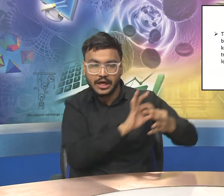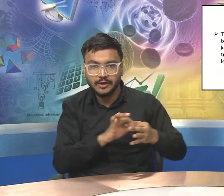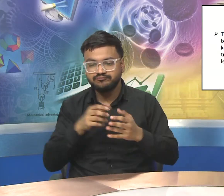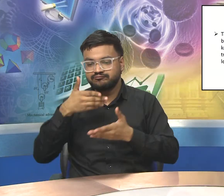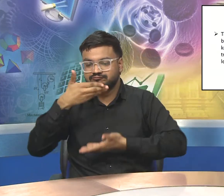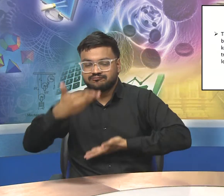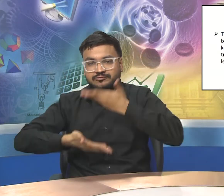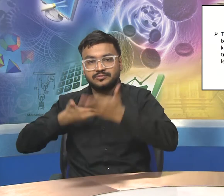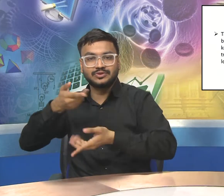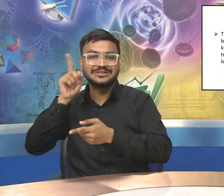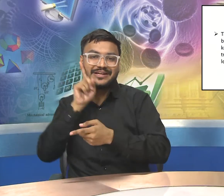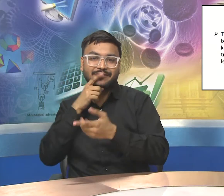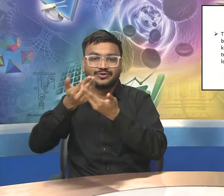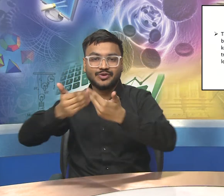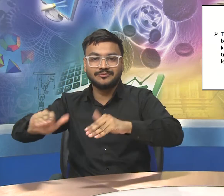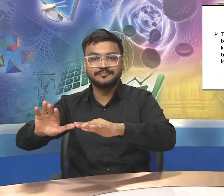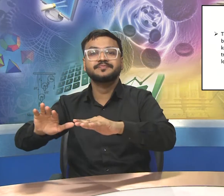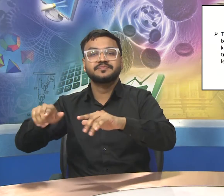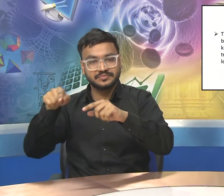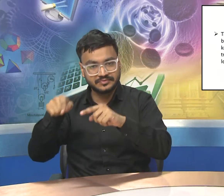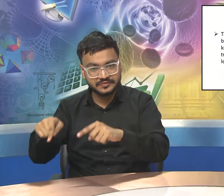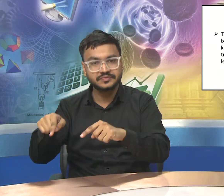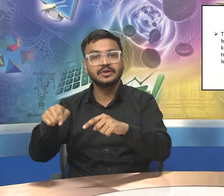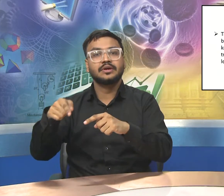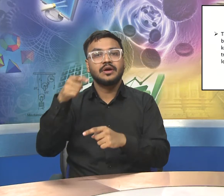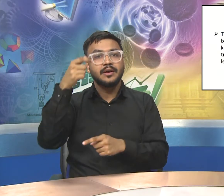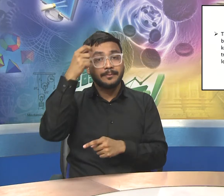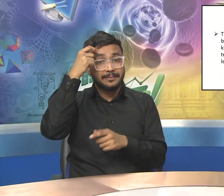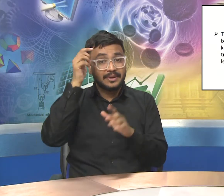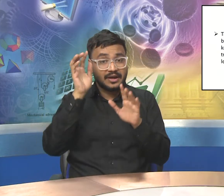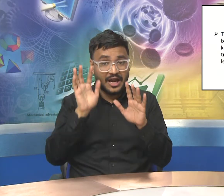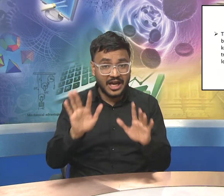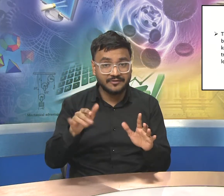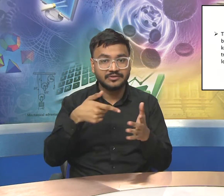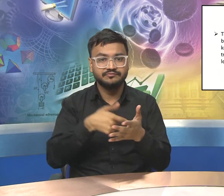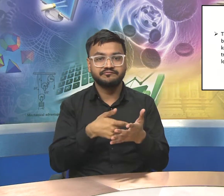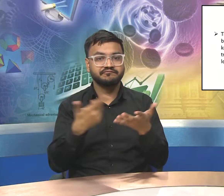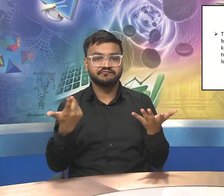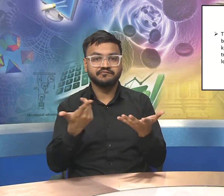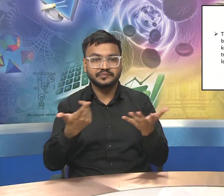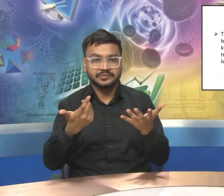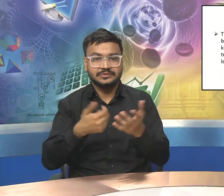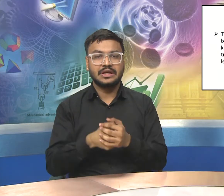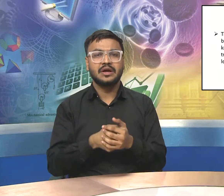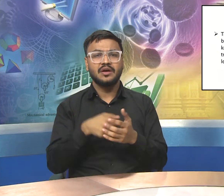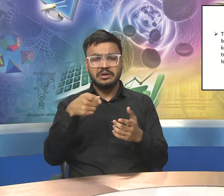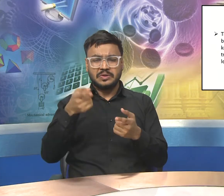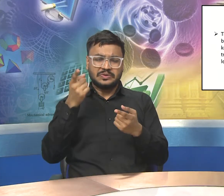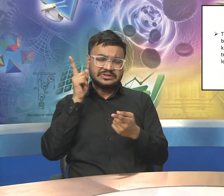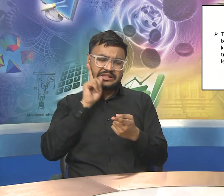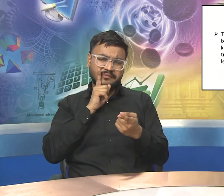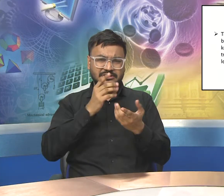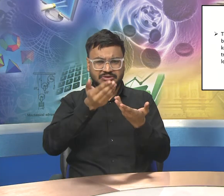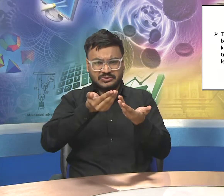They often depend on deaf learners and learn a few basic signs for